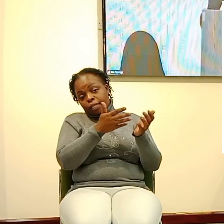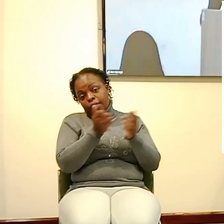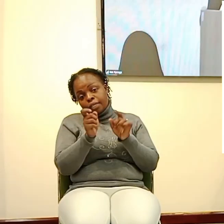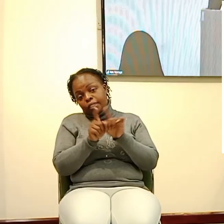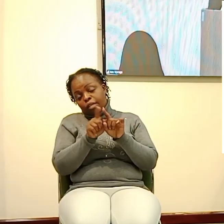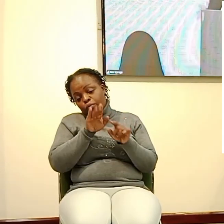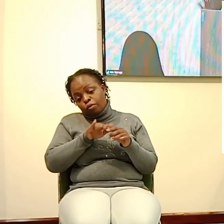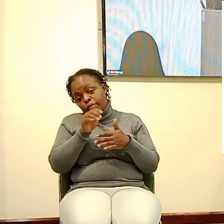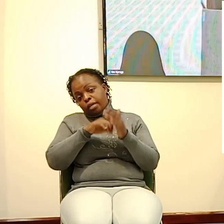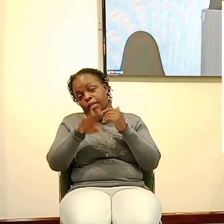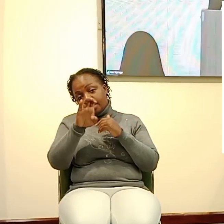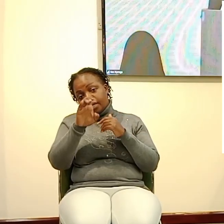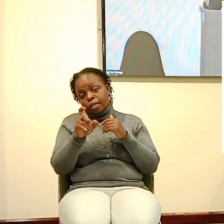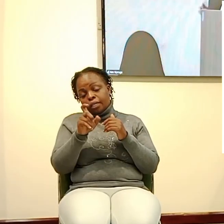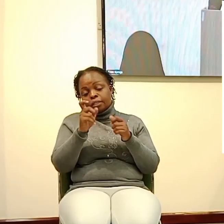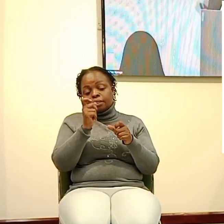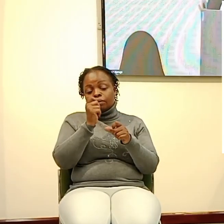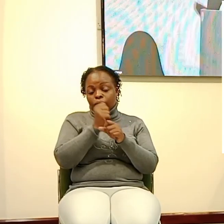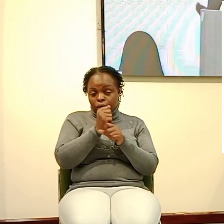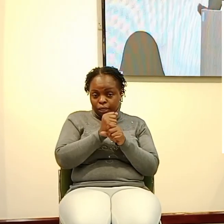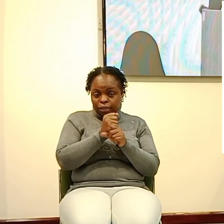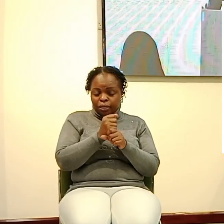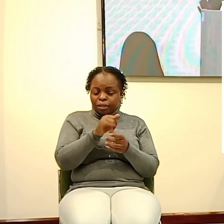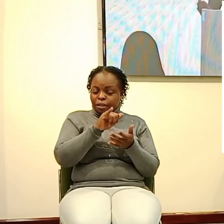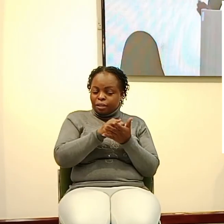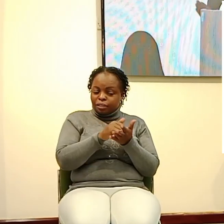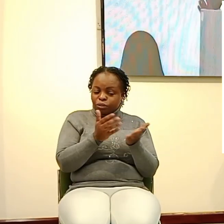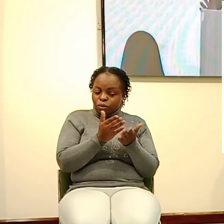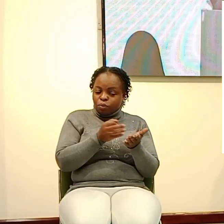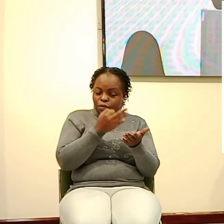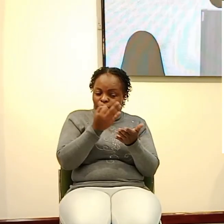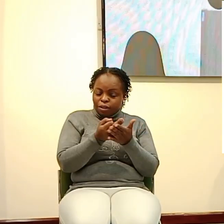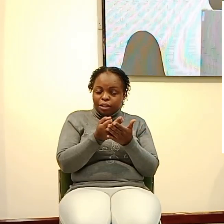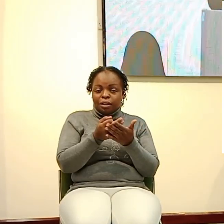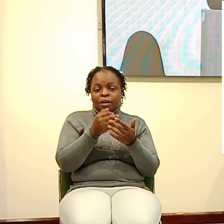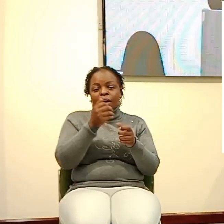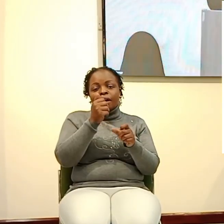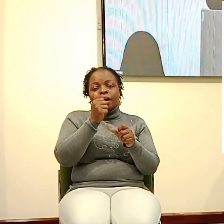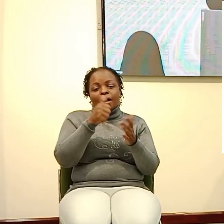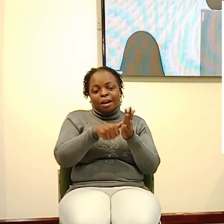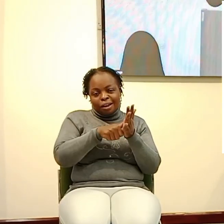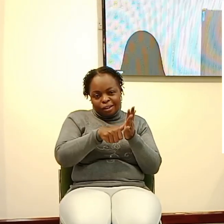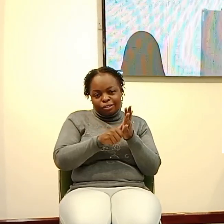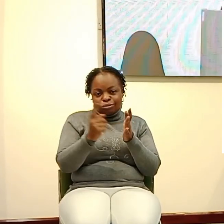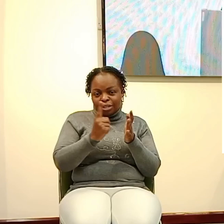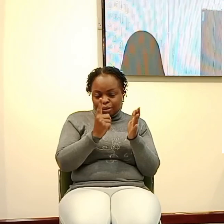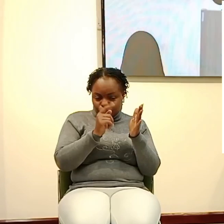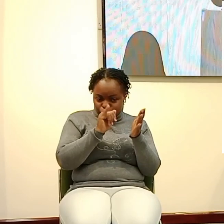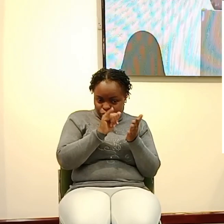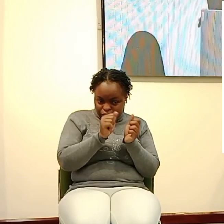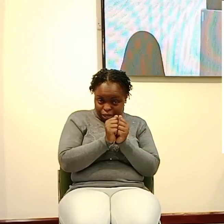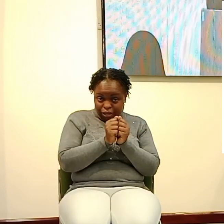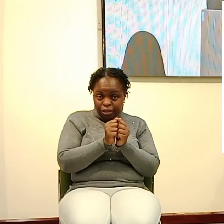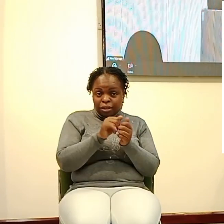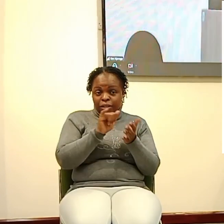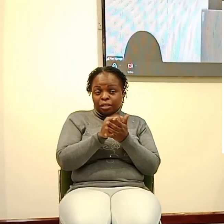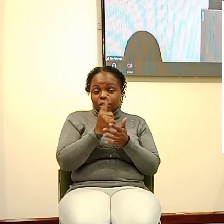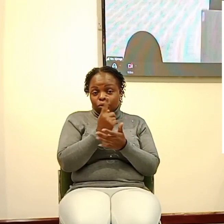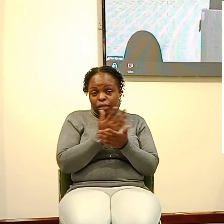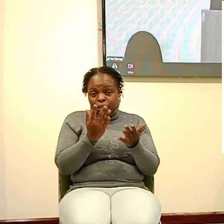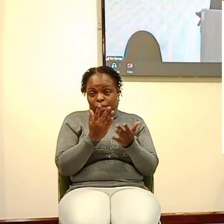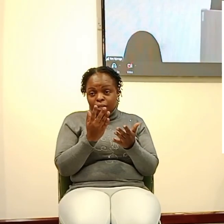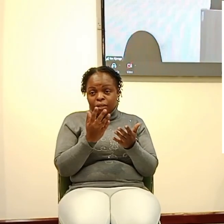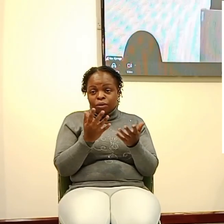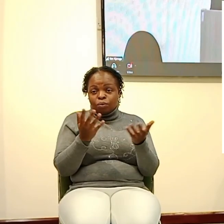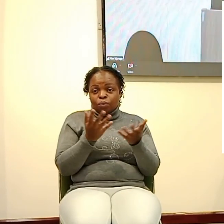their thing. Now, this is where we have failed. We've not been able to come together. That is one of the things. When Beatrice was talking about how we